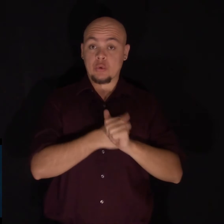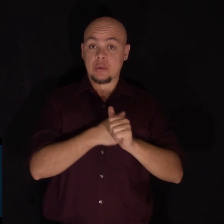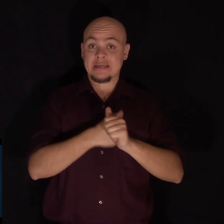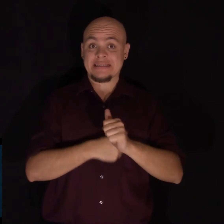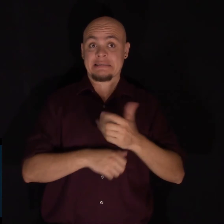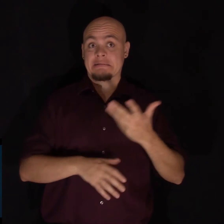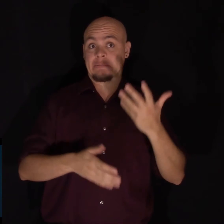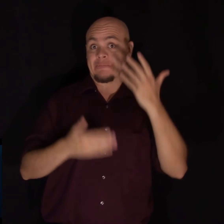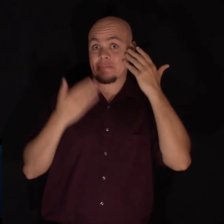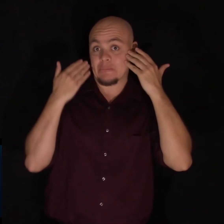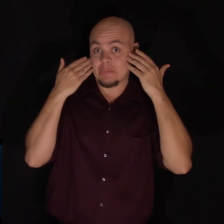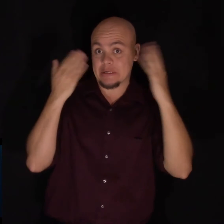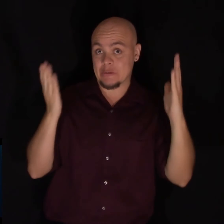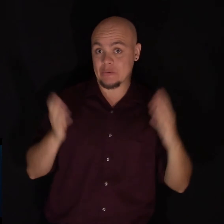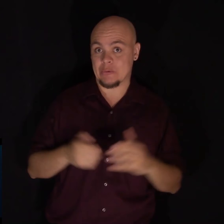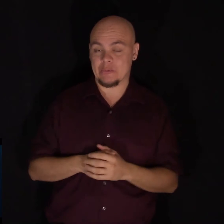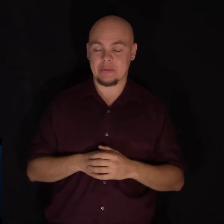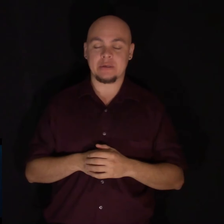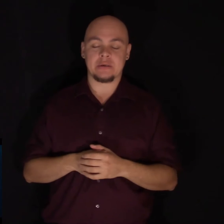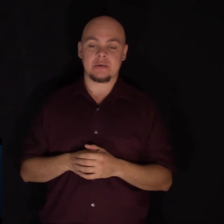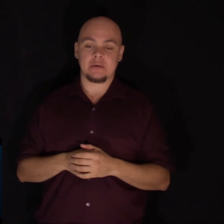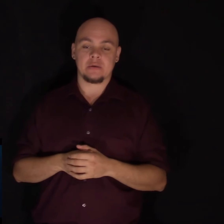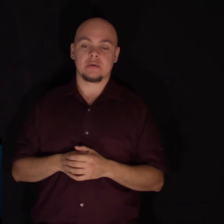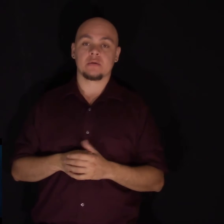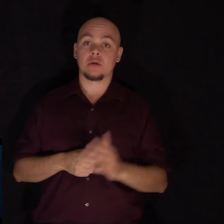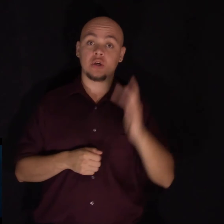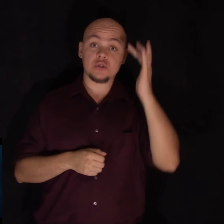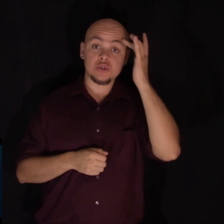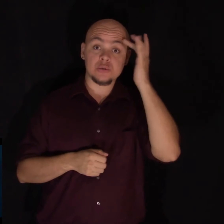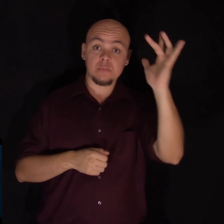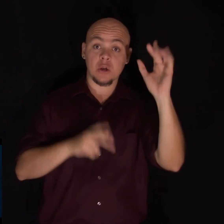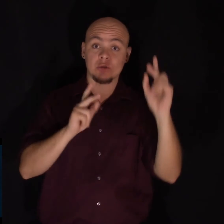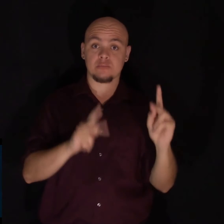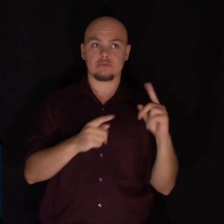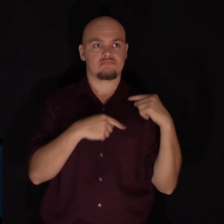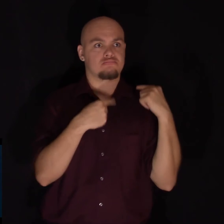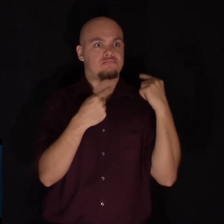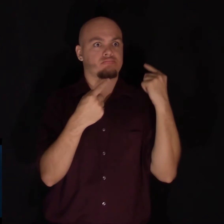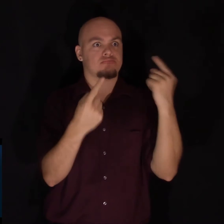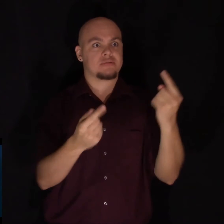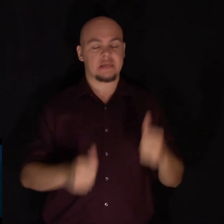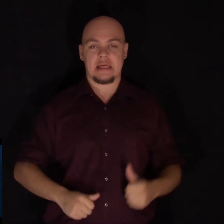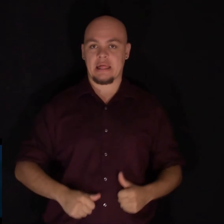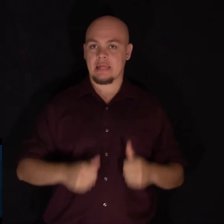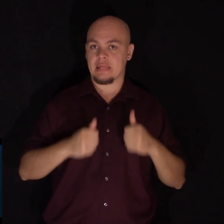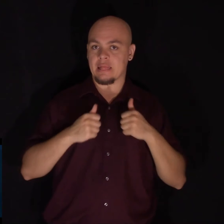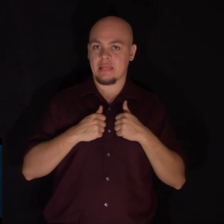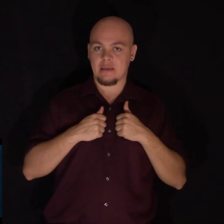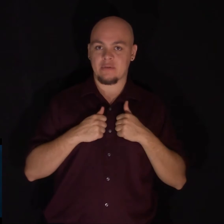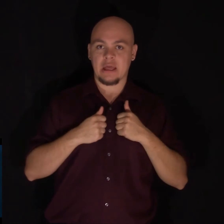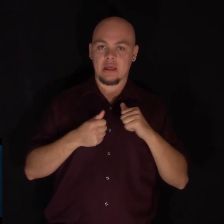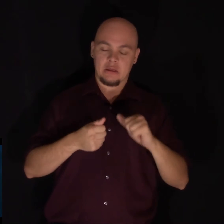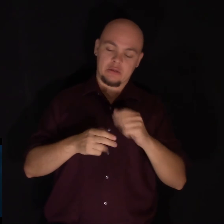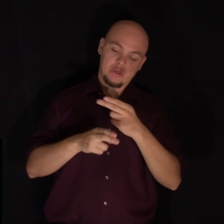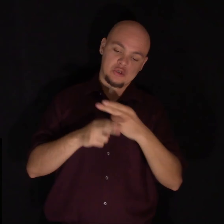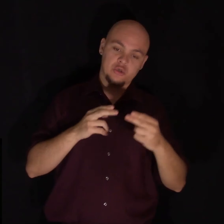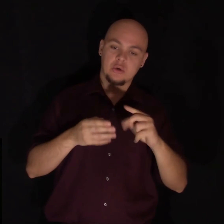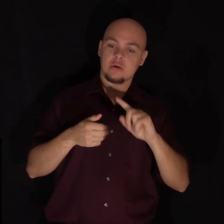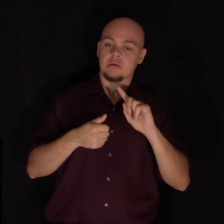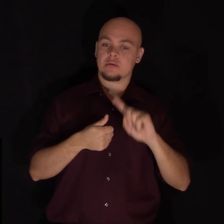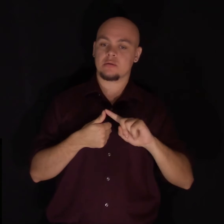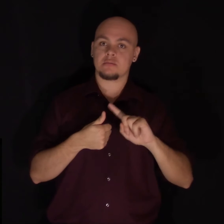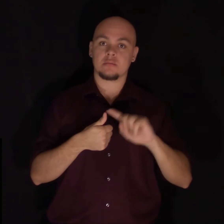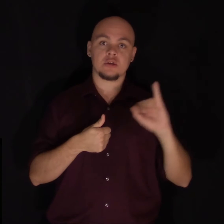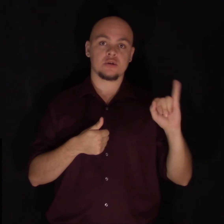unreliable. Now just consider the smartest person who has ever lived. On almost everyone's short list here is John von